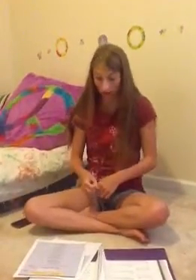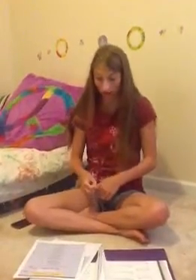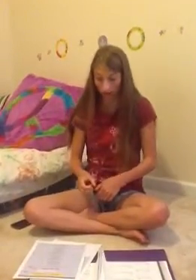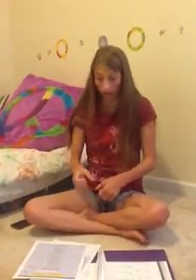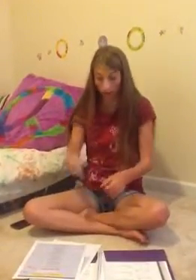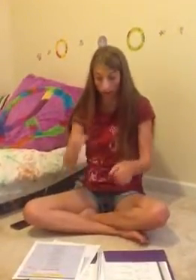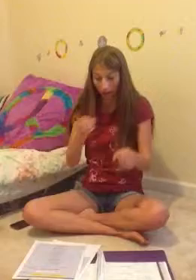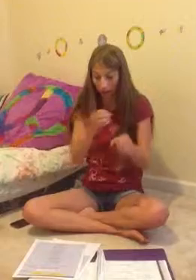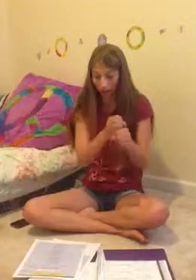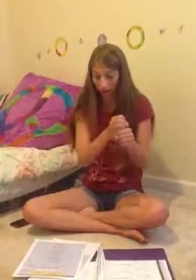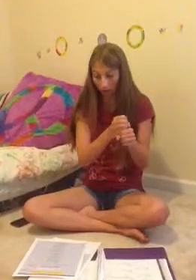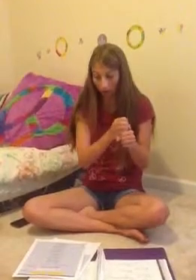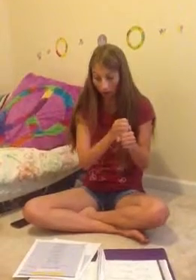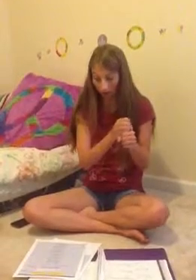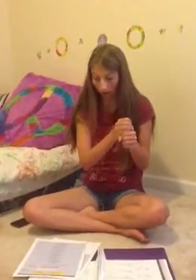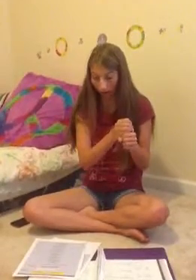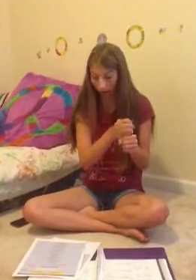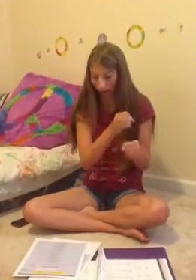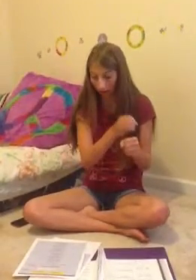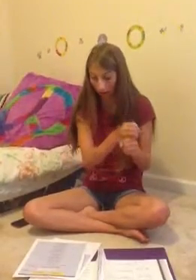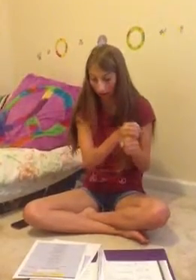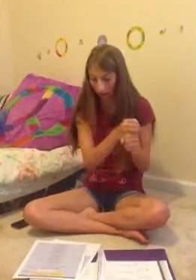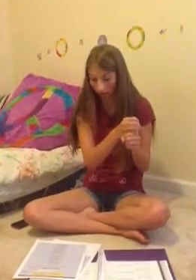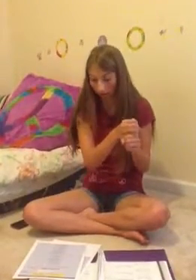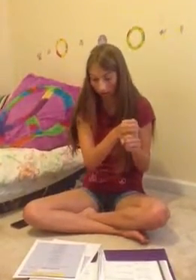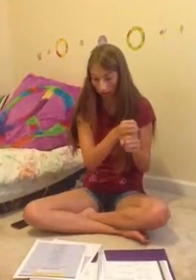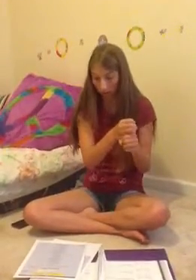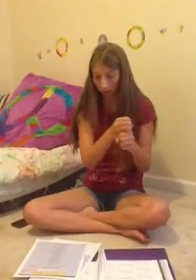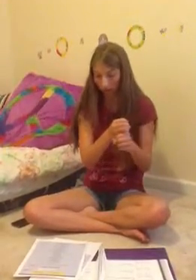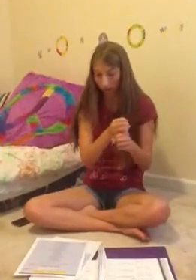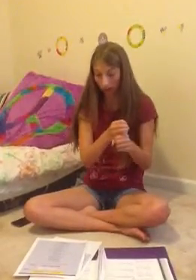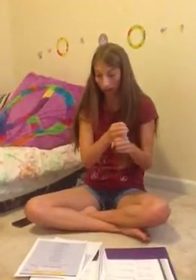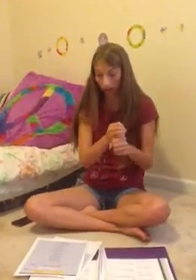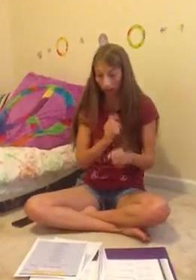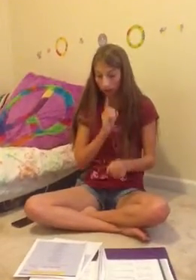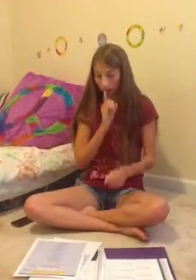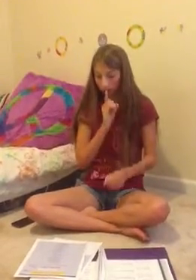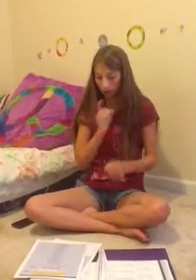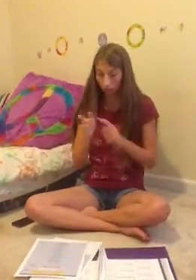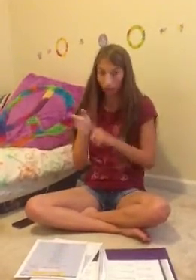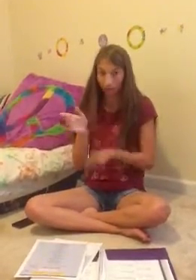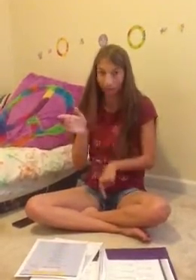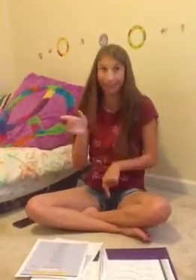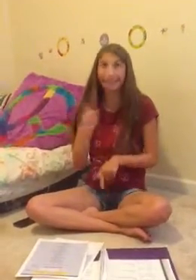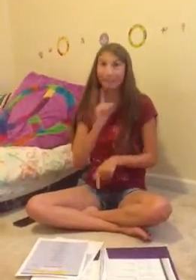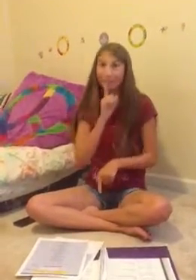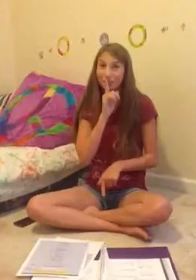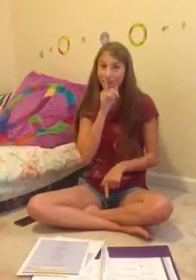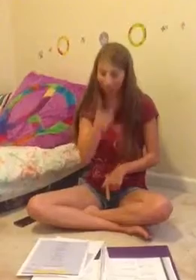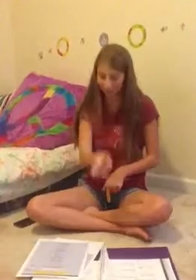And then I hold on to what is, what is true.